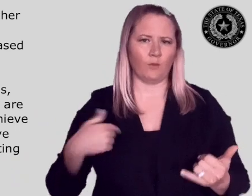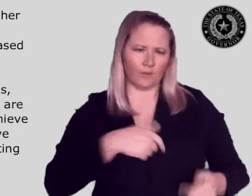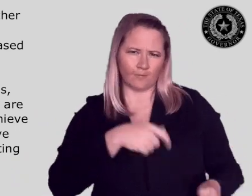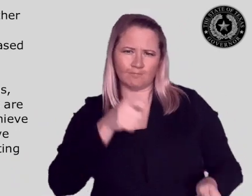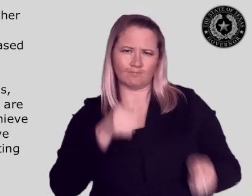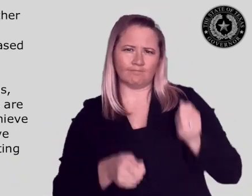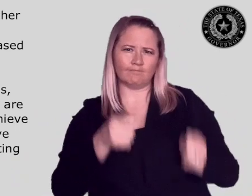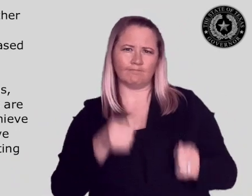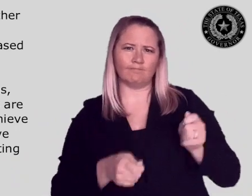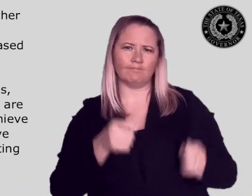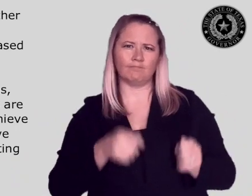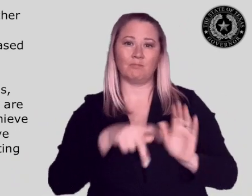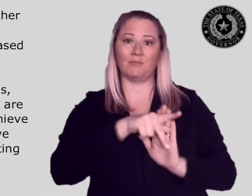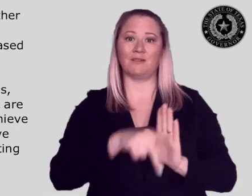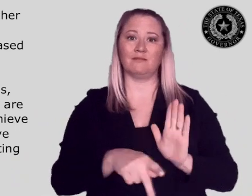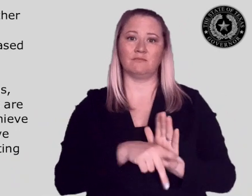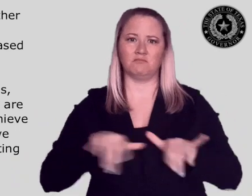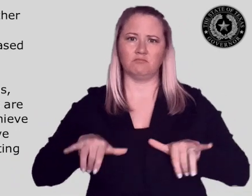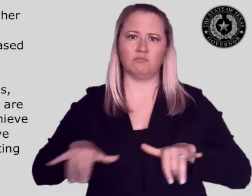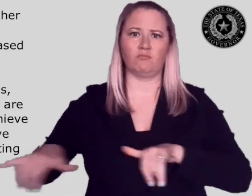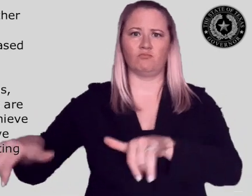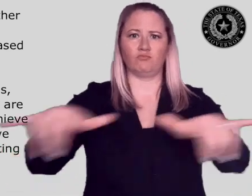COVID-19, and